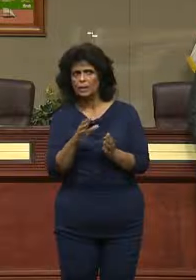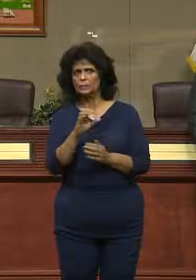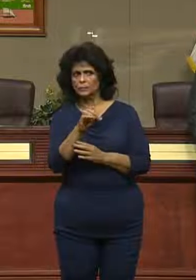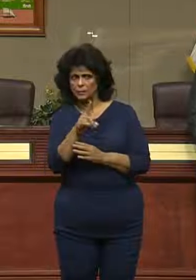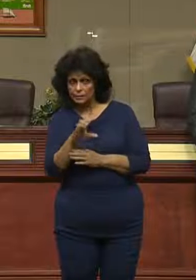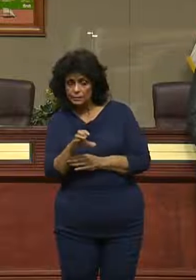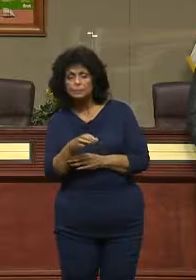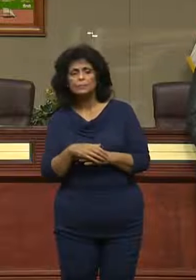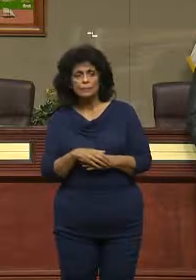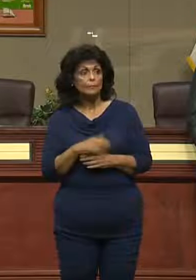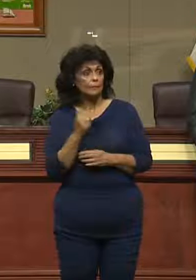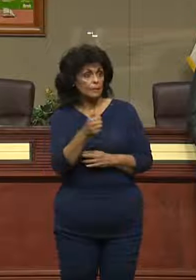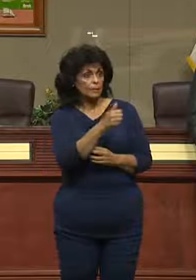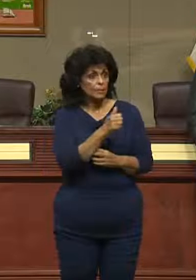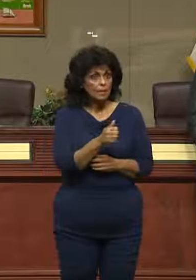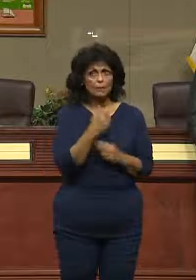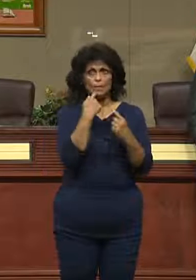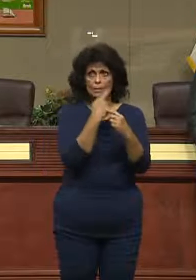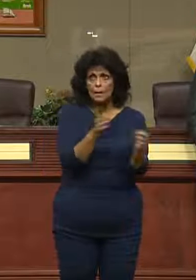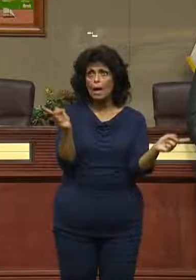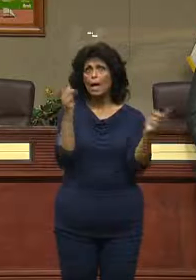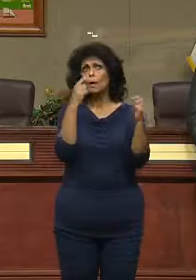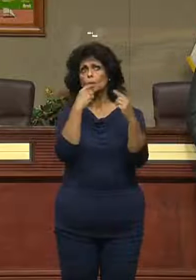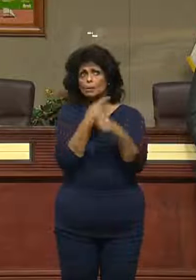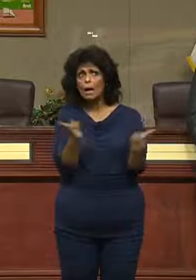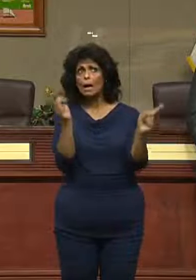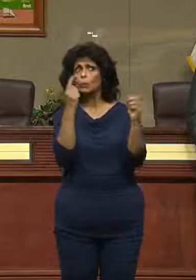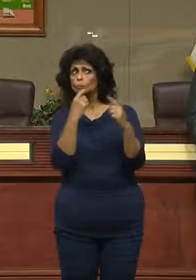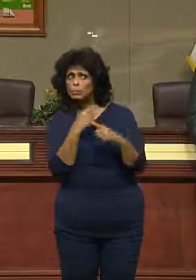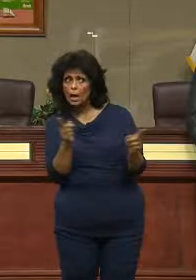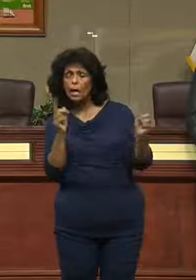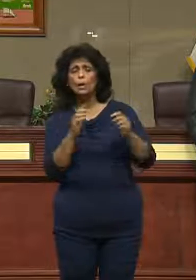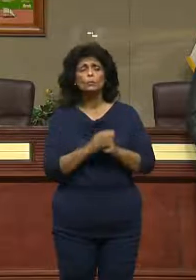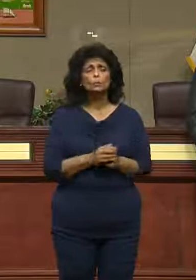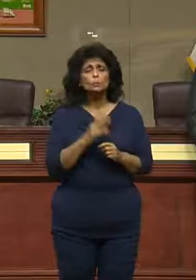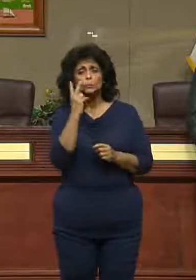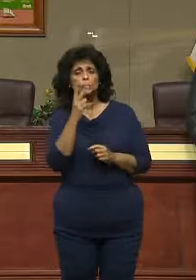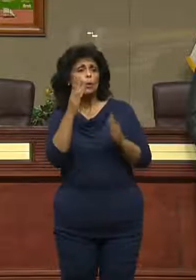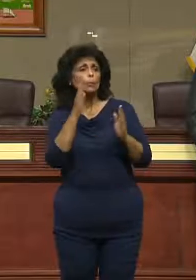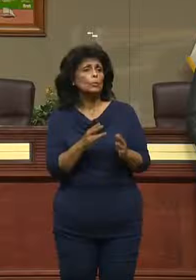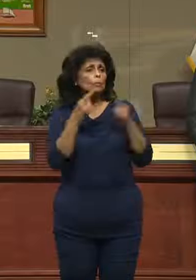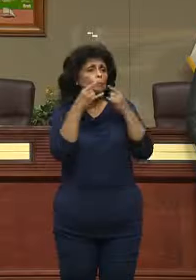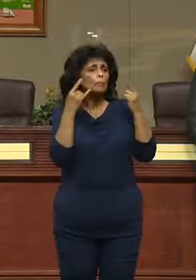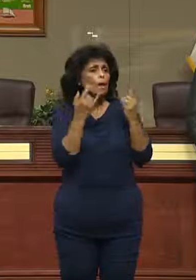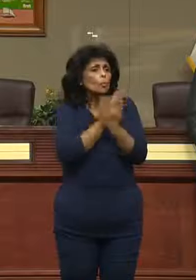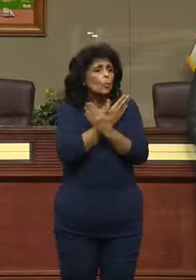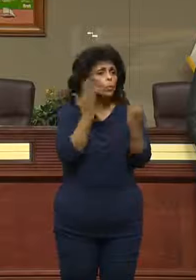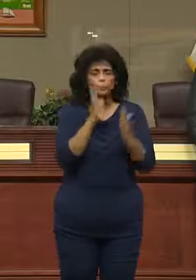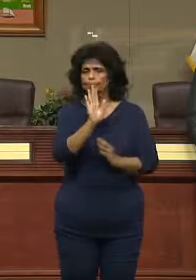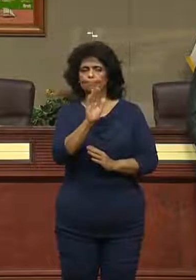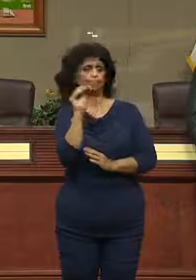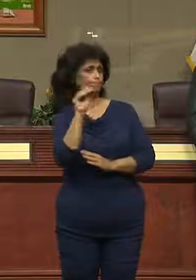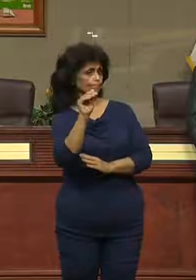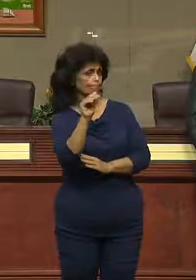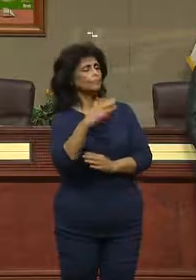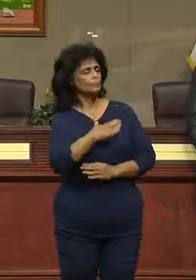around asking people to mask up if they didn't have a mask on.